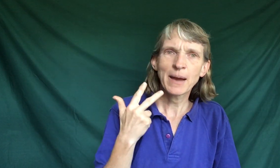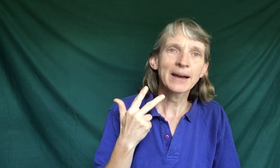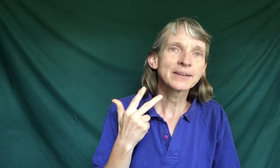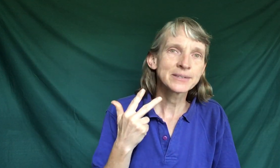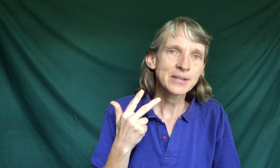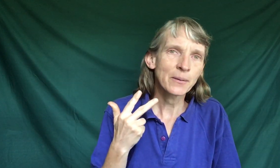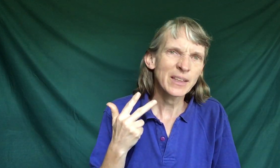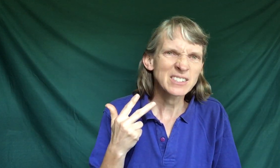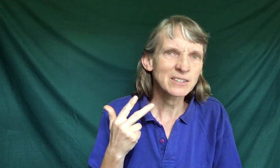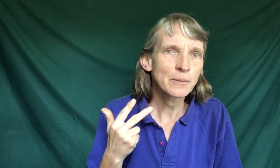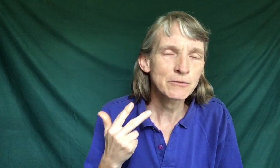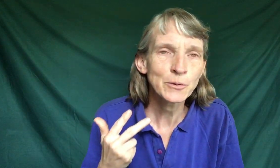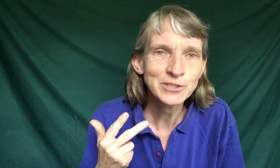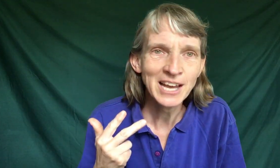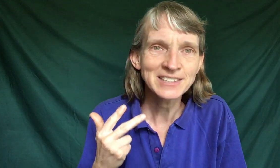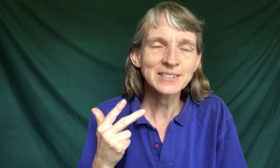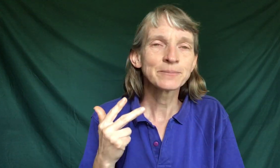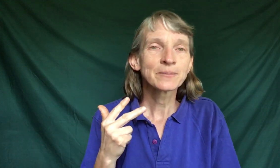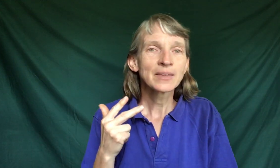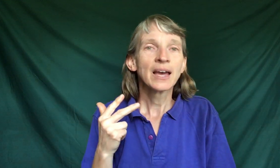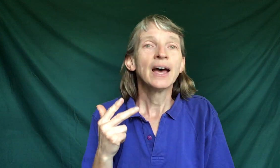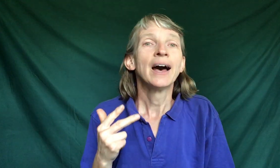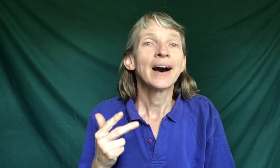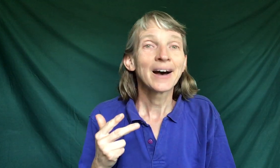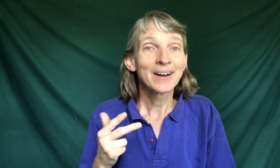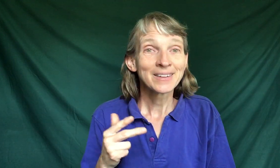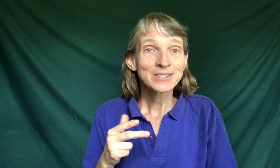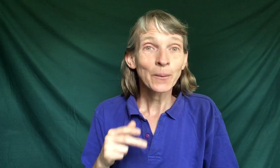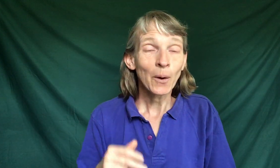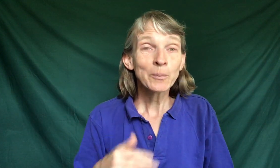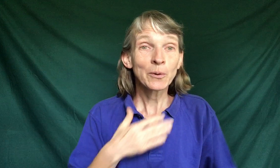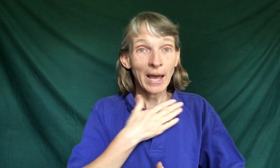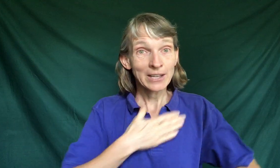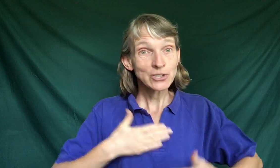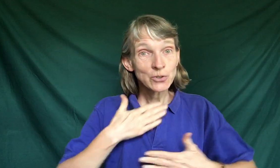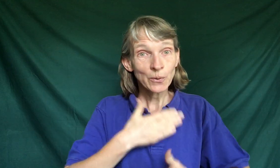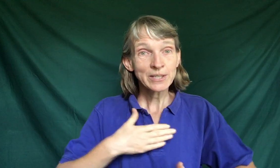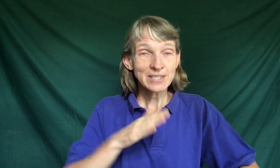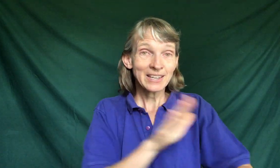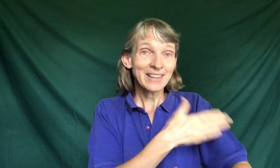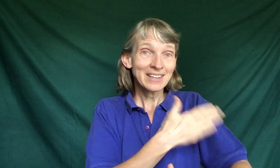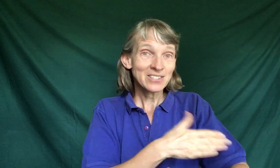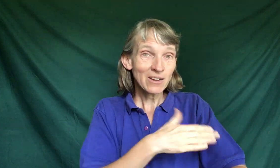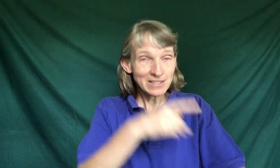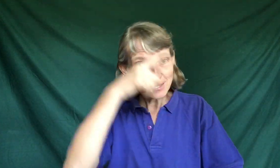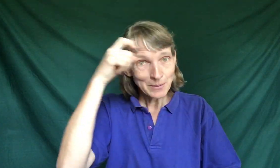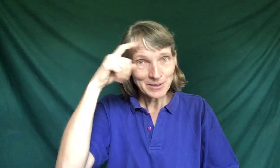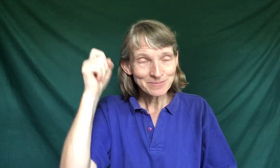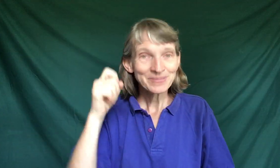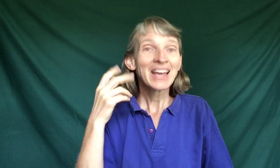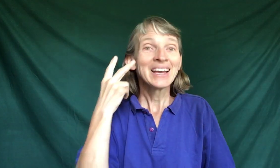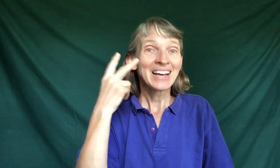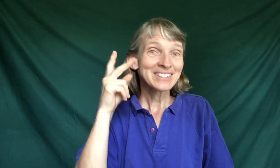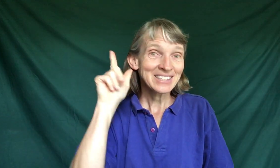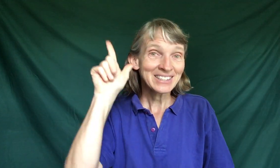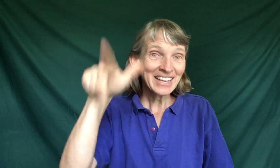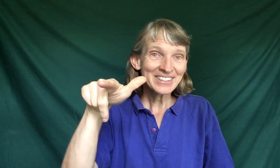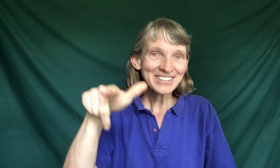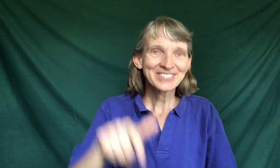back. So that's a little bit fewer signs. So hope you enjoy singing that song this summer. I'll see you later.